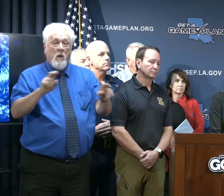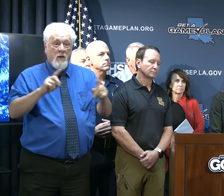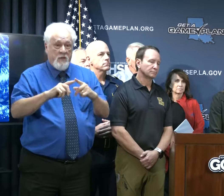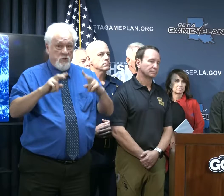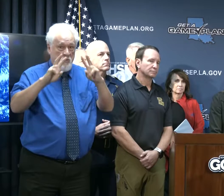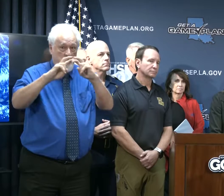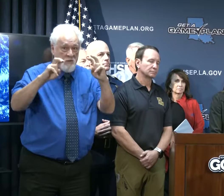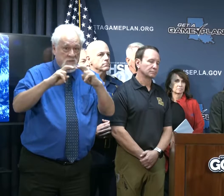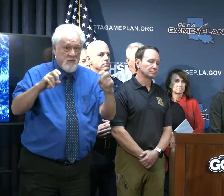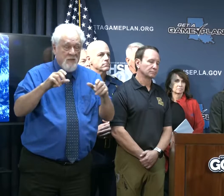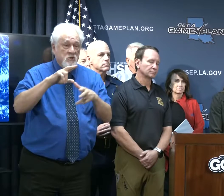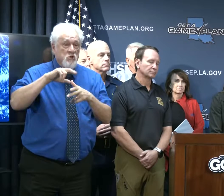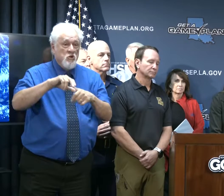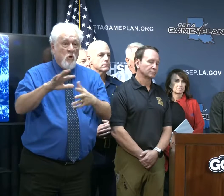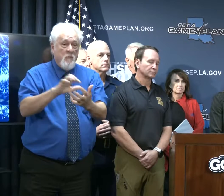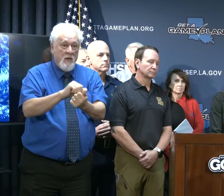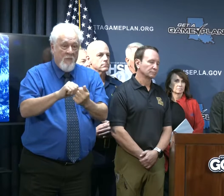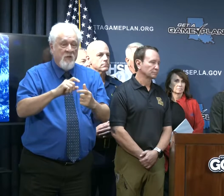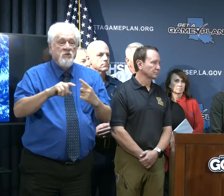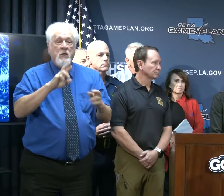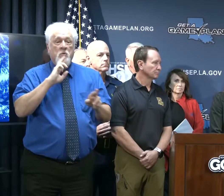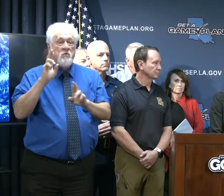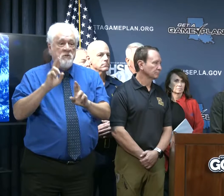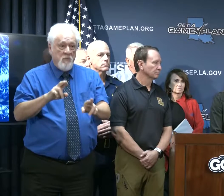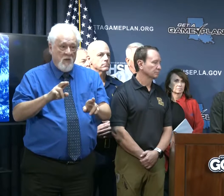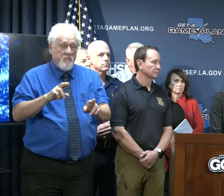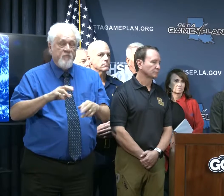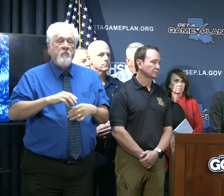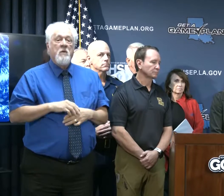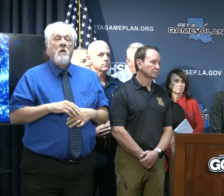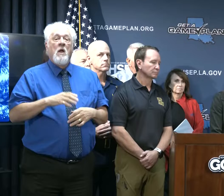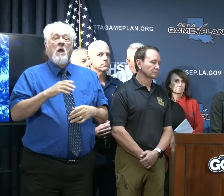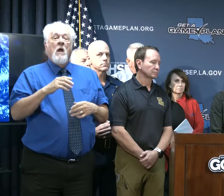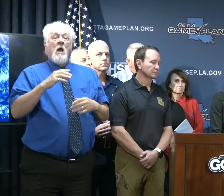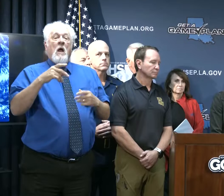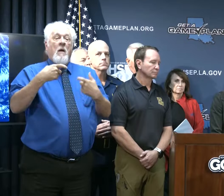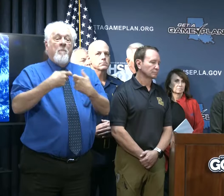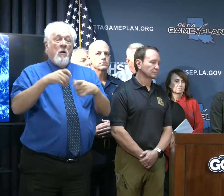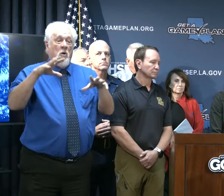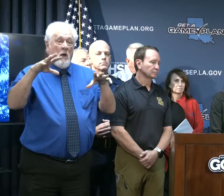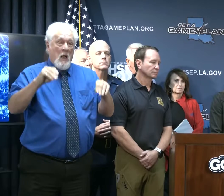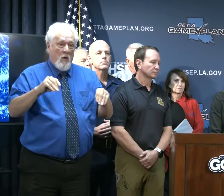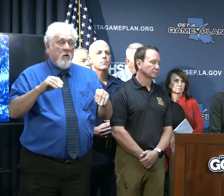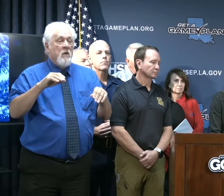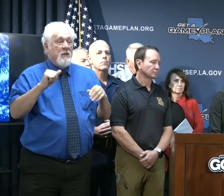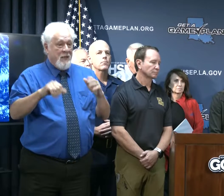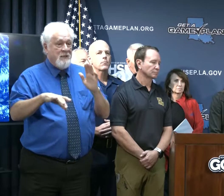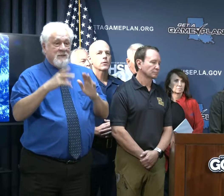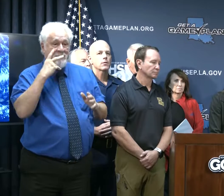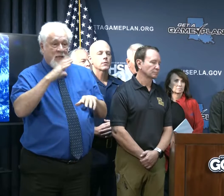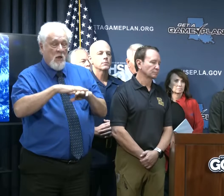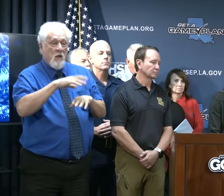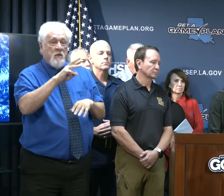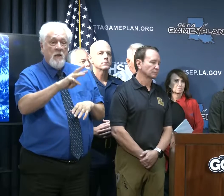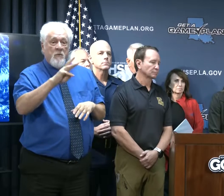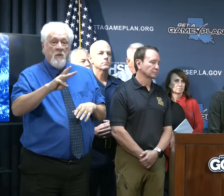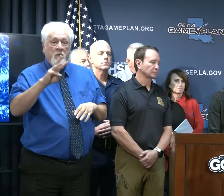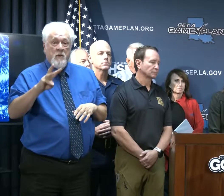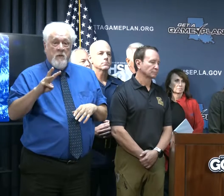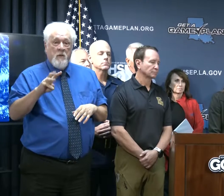the storm damage and then respond as soon as they are safely able to do so. Power outages can be found on our website, which is